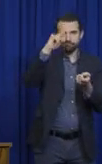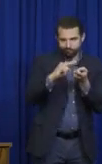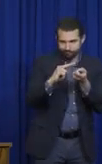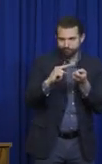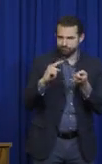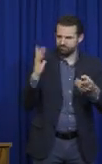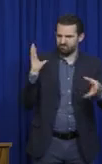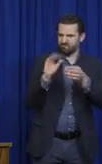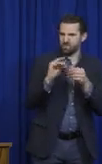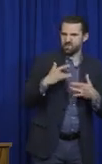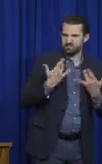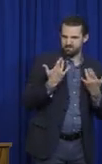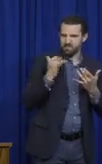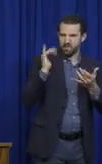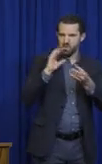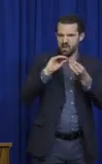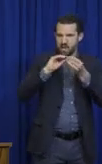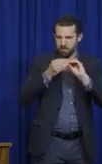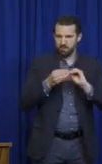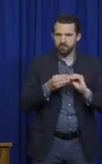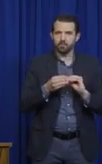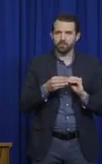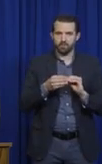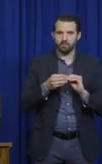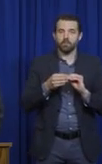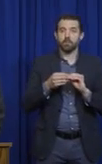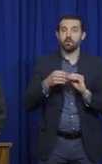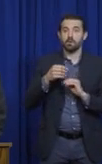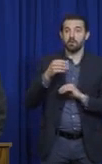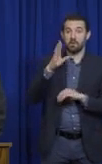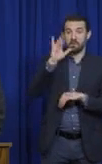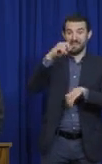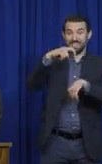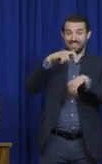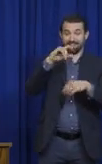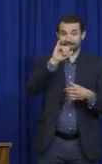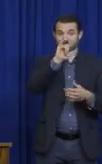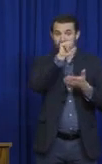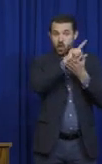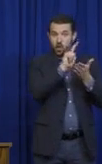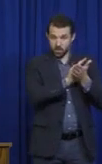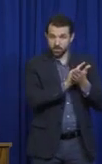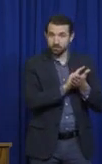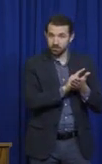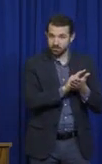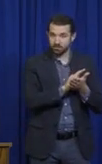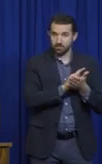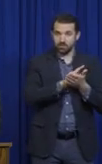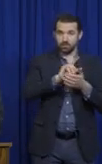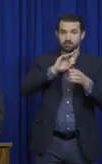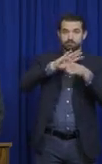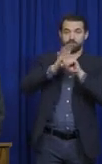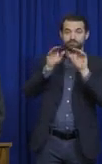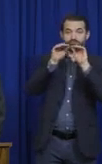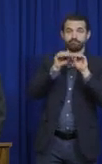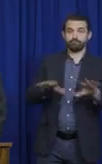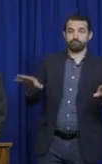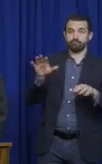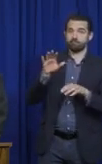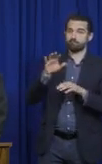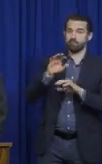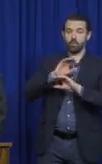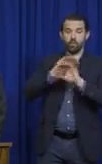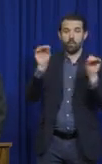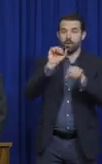on your application. By law, pandemic unemployment assistance benefits start at 50%,